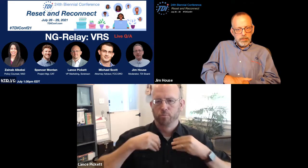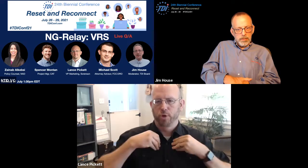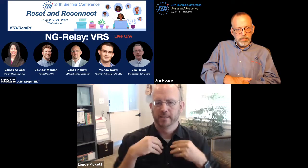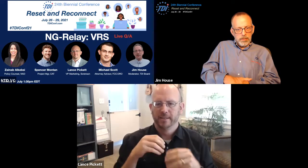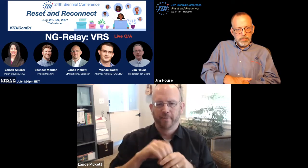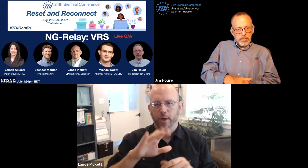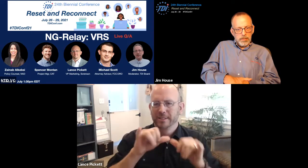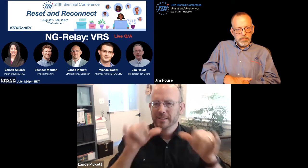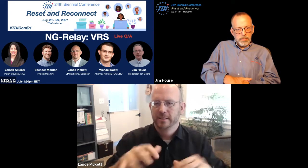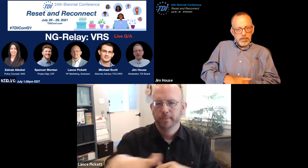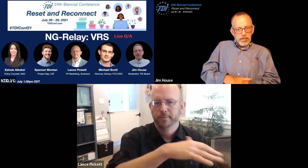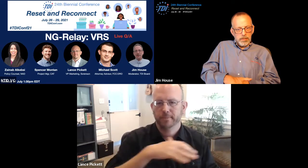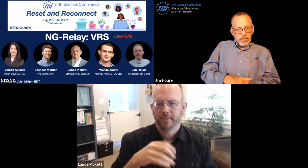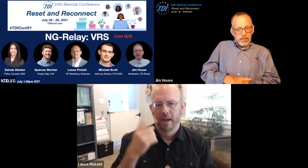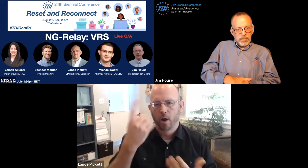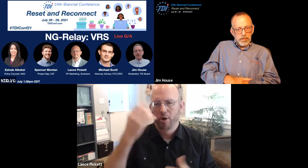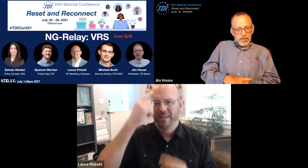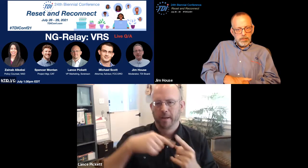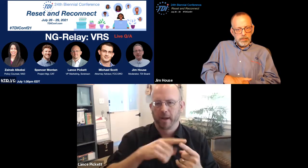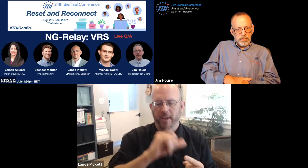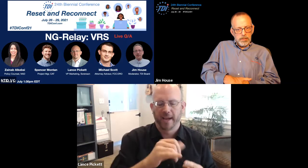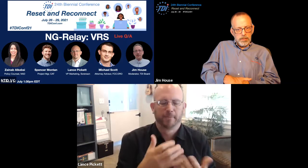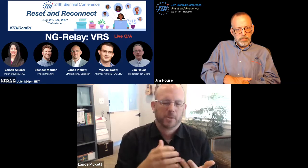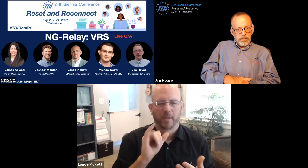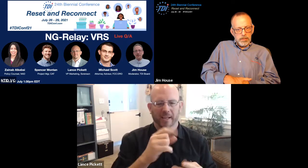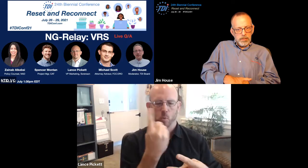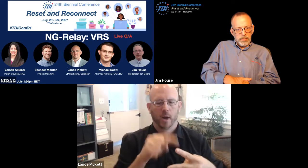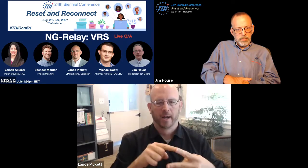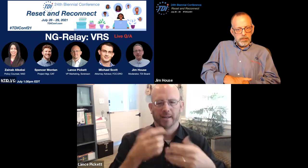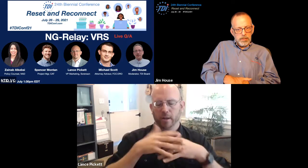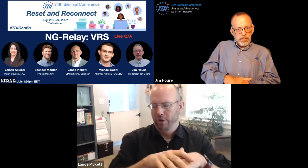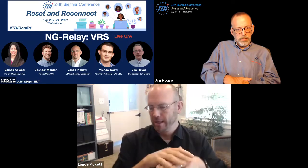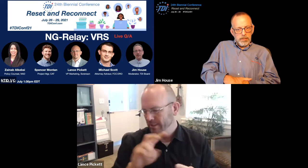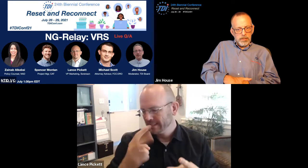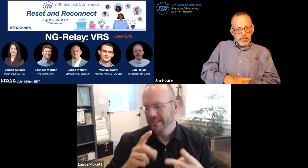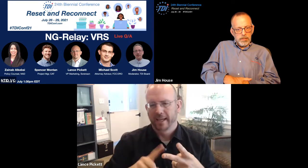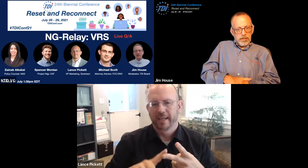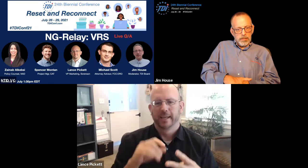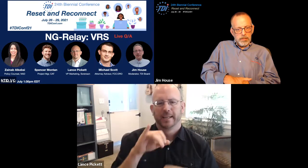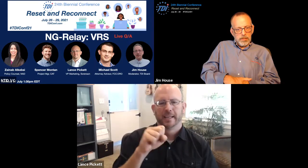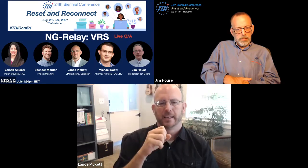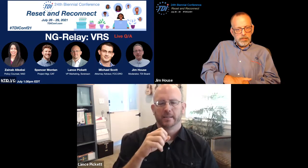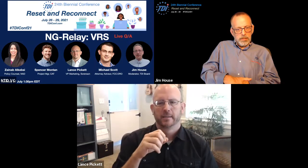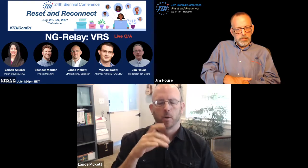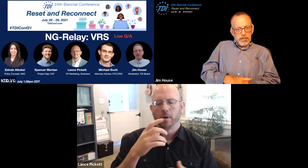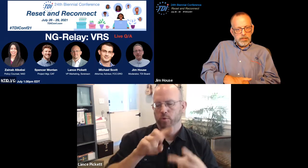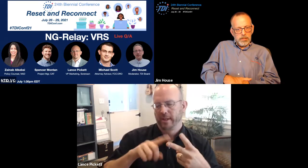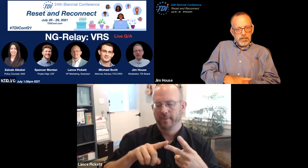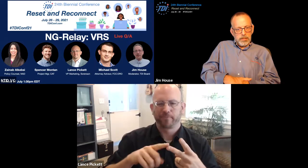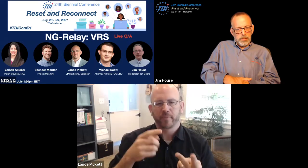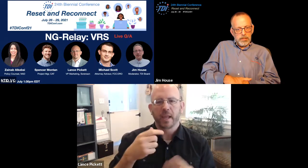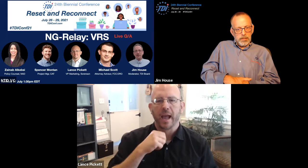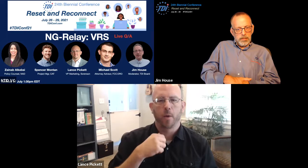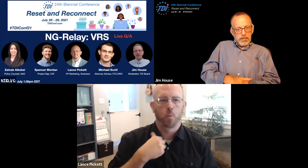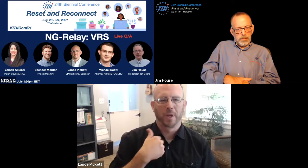that Americans already embrace in their system. They already think about that. So that's one, the integration of